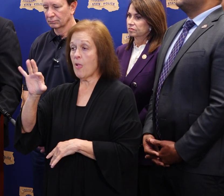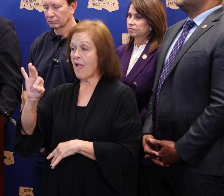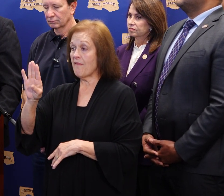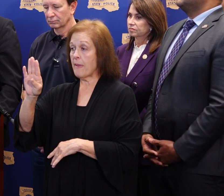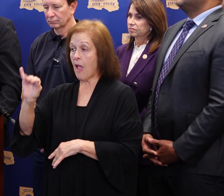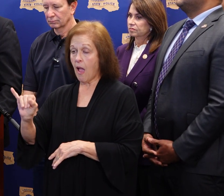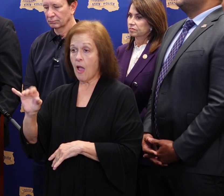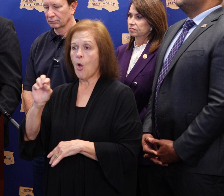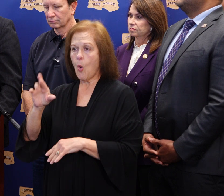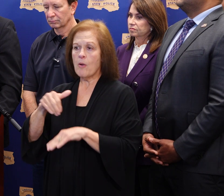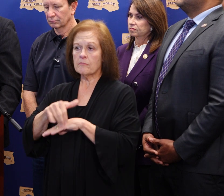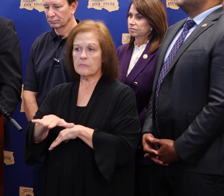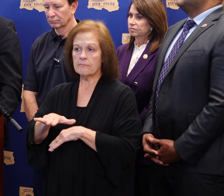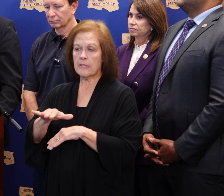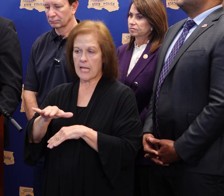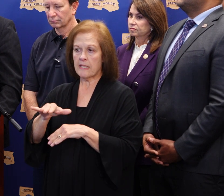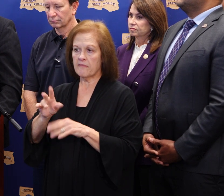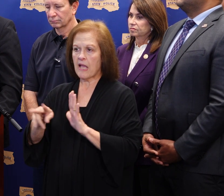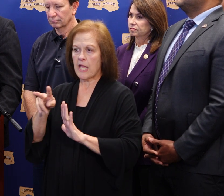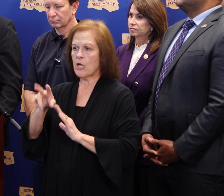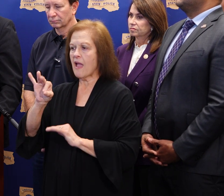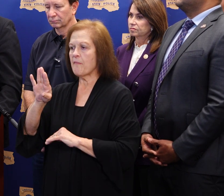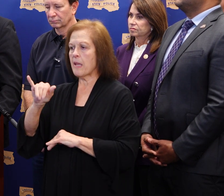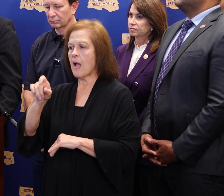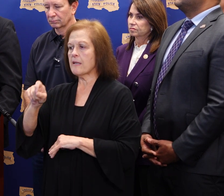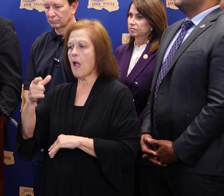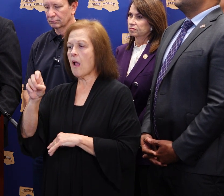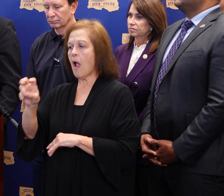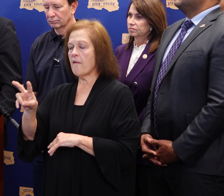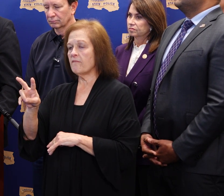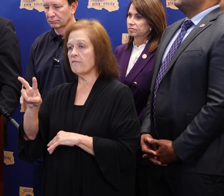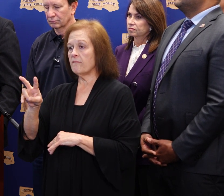1-800-CALL-FBI or send digital tips to